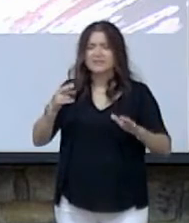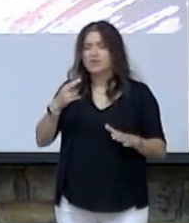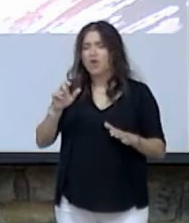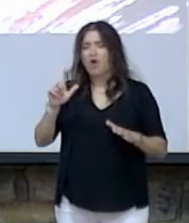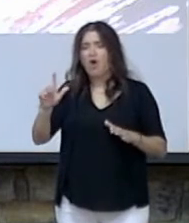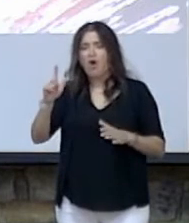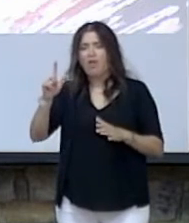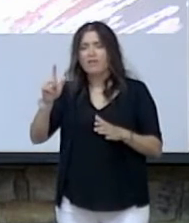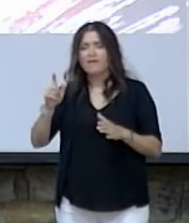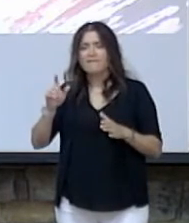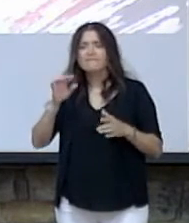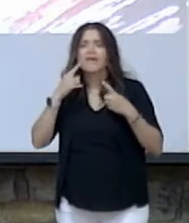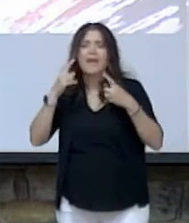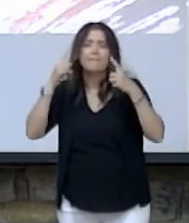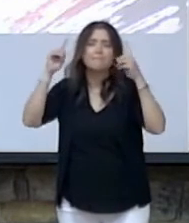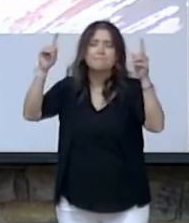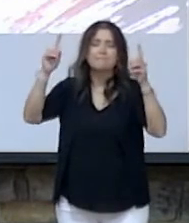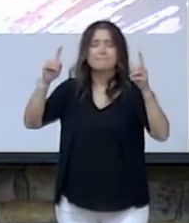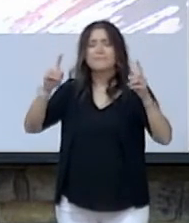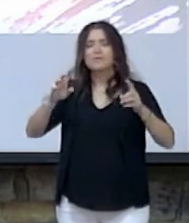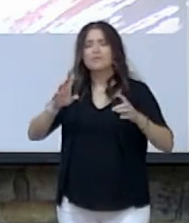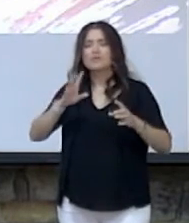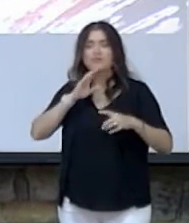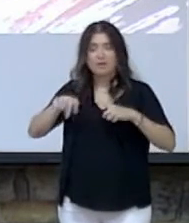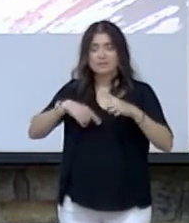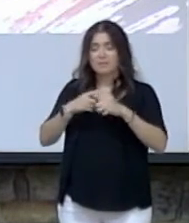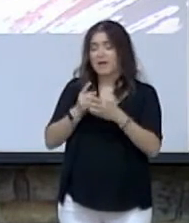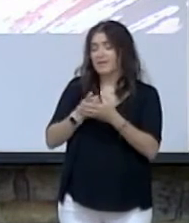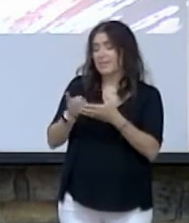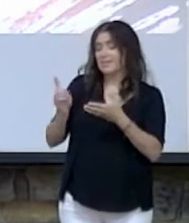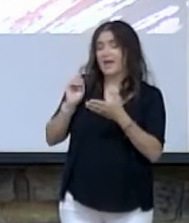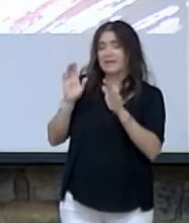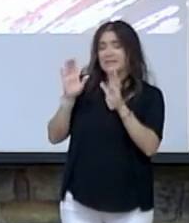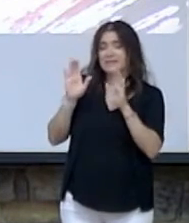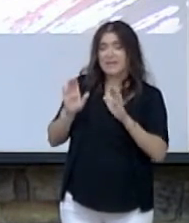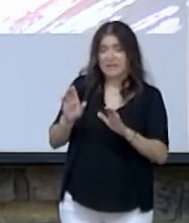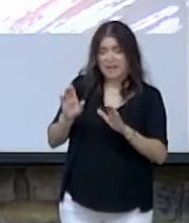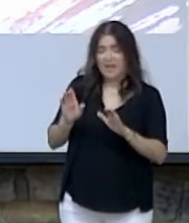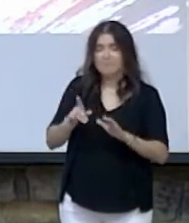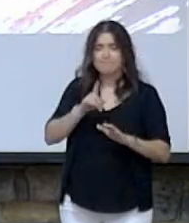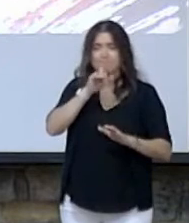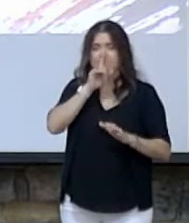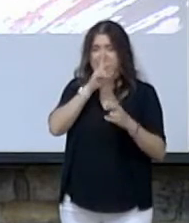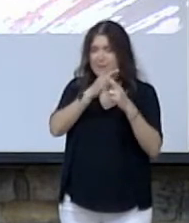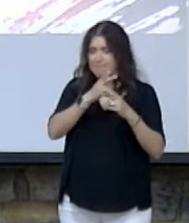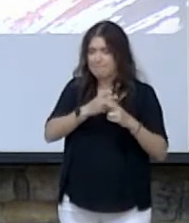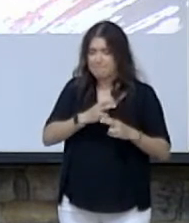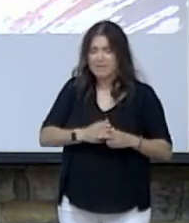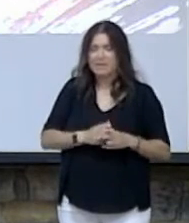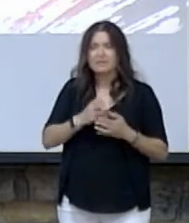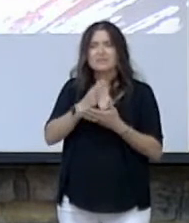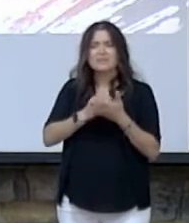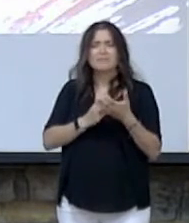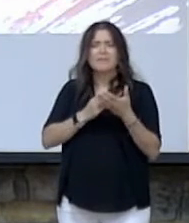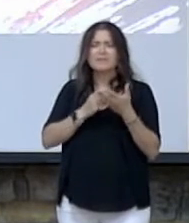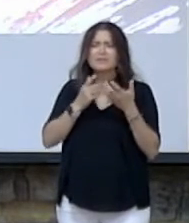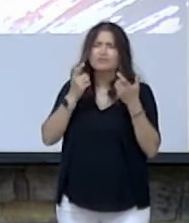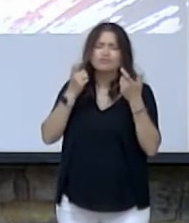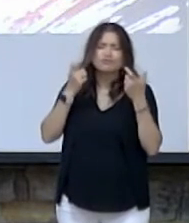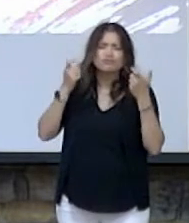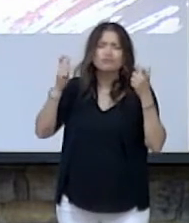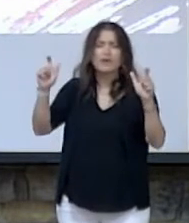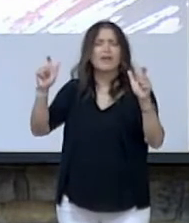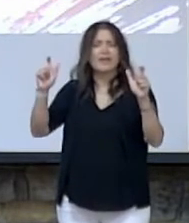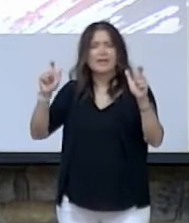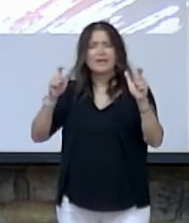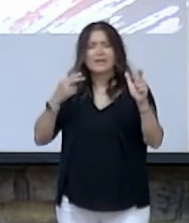very closing part of that chapter, again, we talked about it last Sunday, references, without naming individuals, some of these great heroes, some of